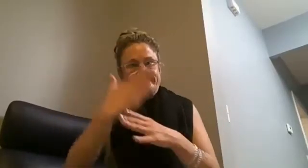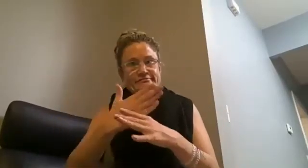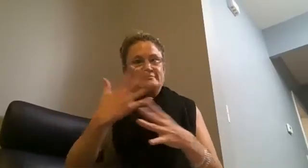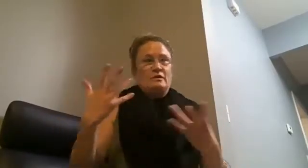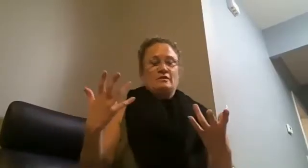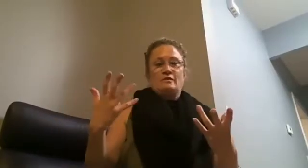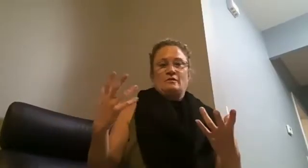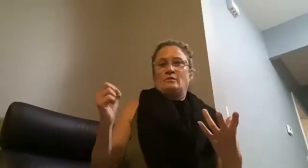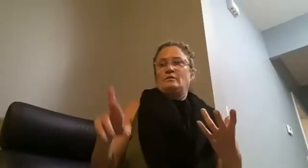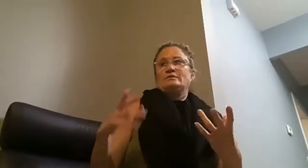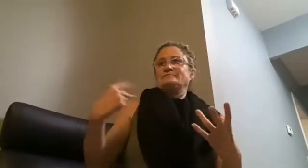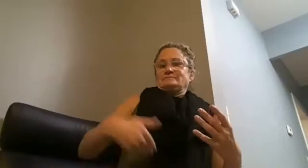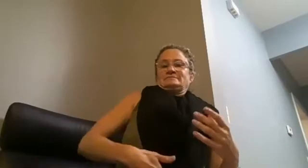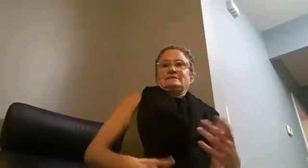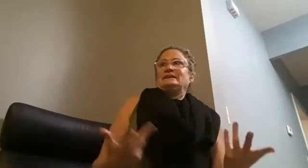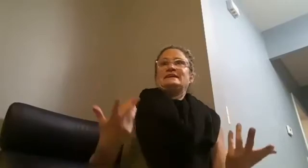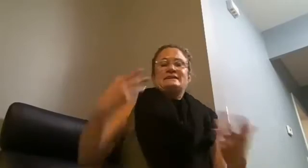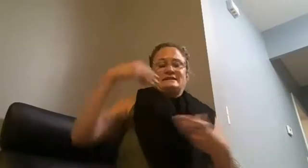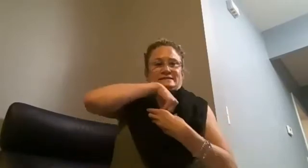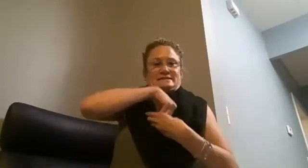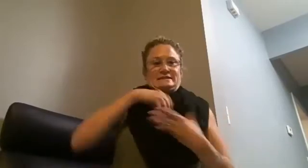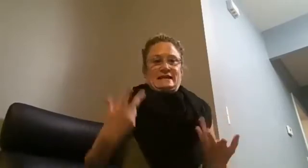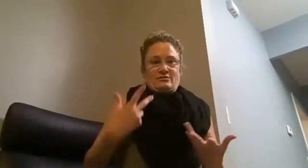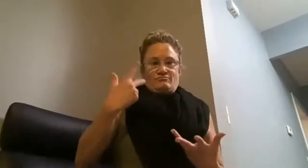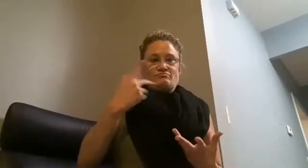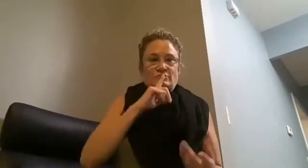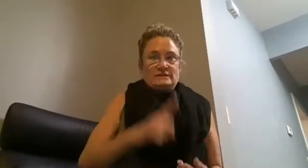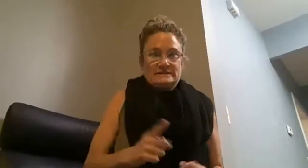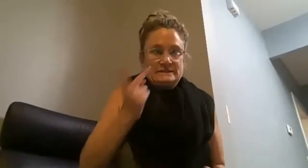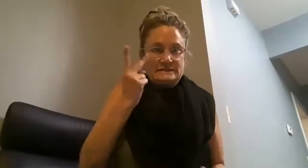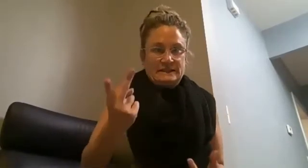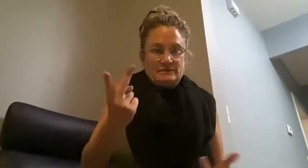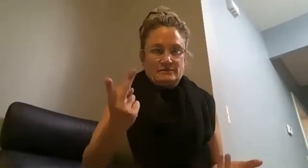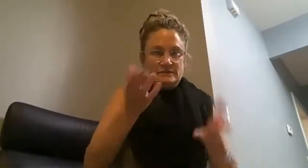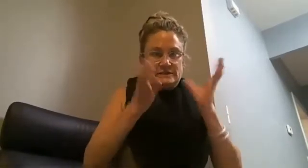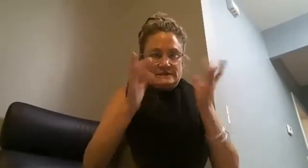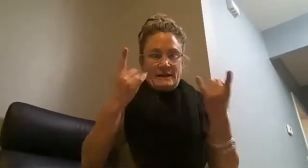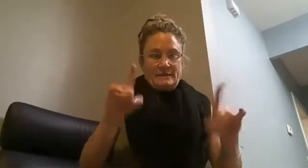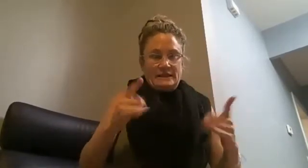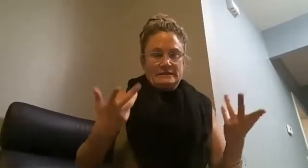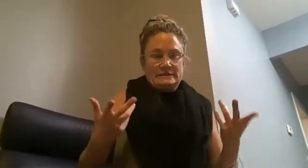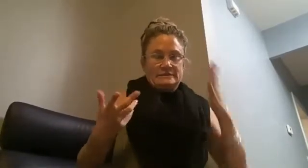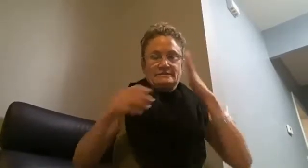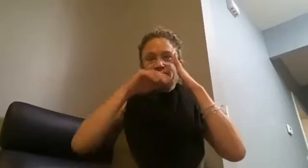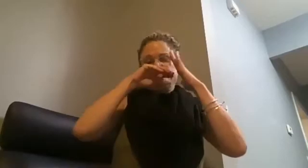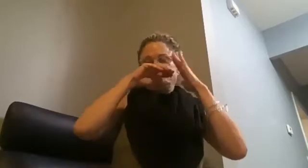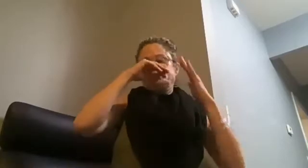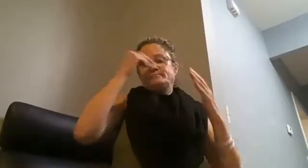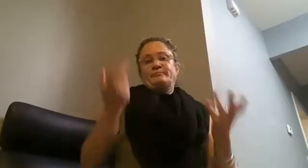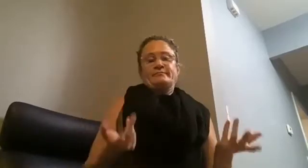form of internal insanity where we just cannot realistically see what our drinking is doing in our lives. And that's why I think in AA it's important to